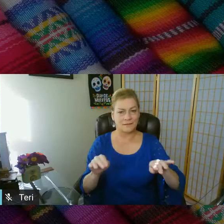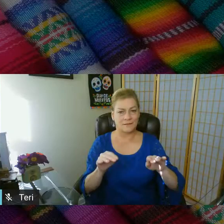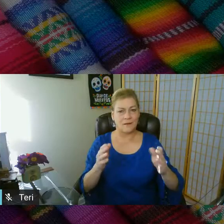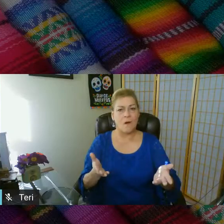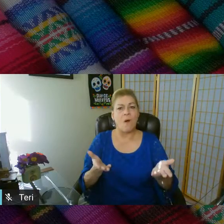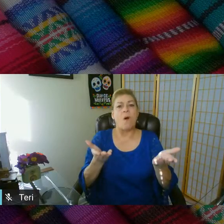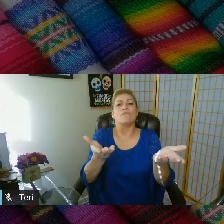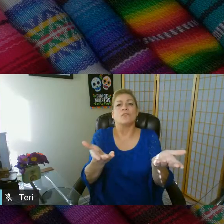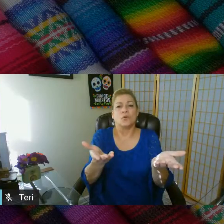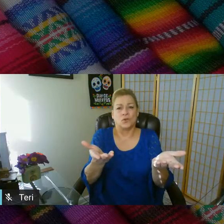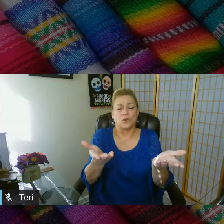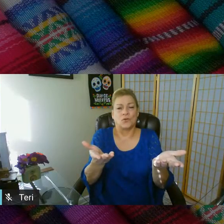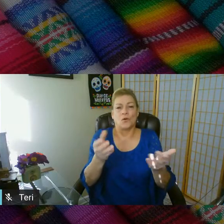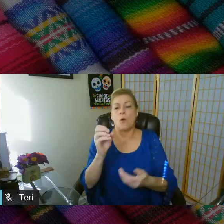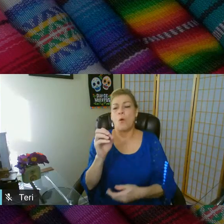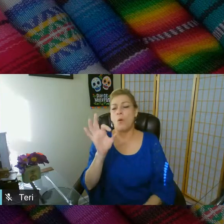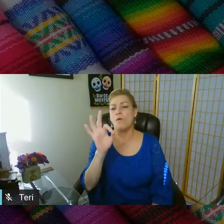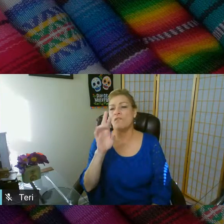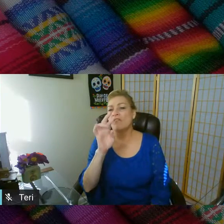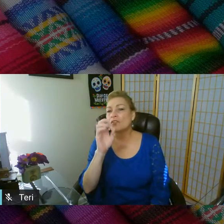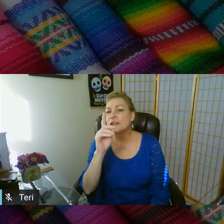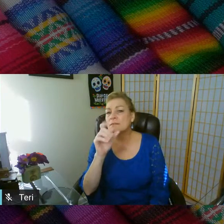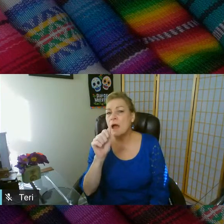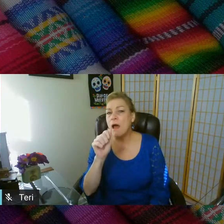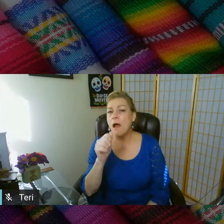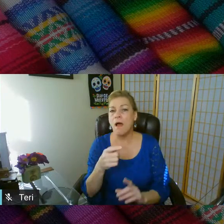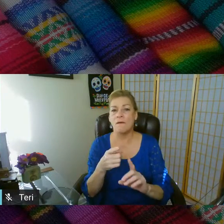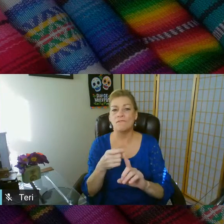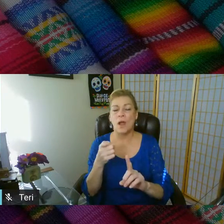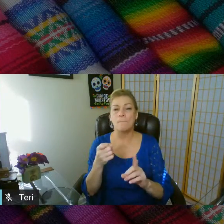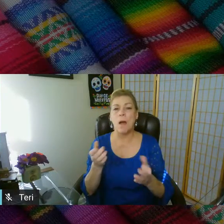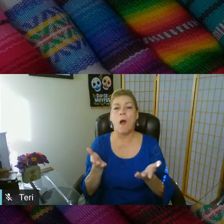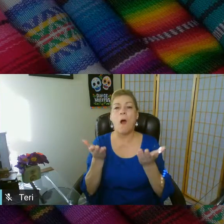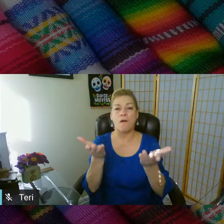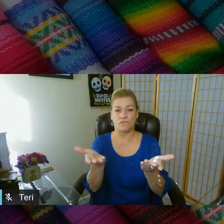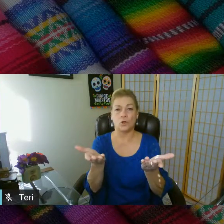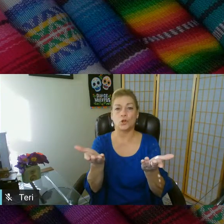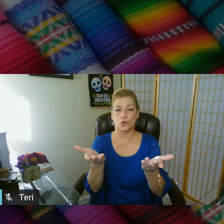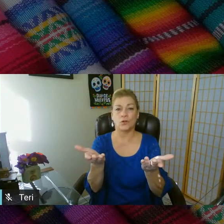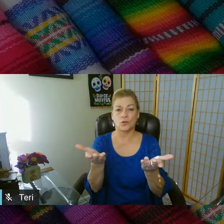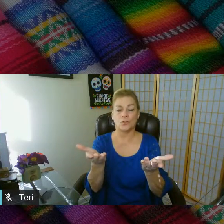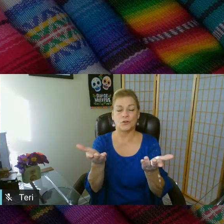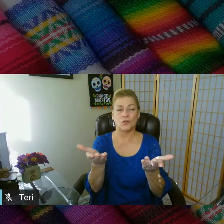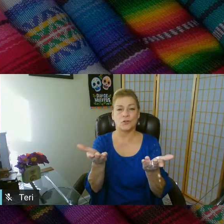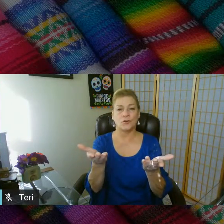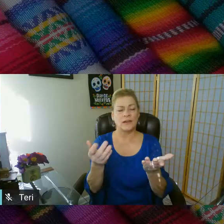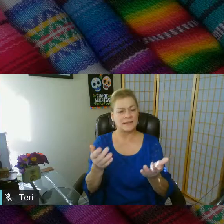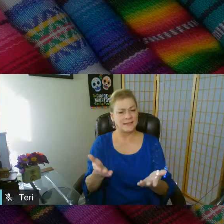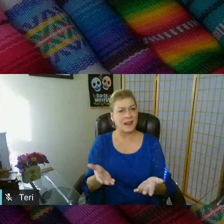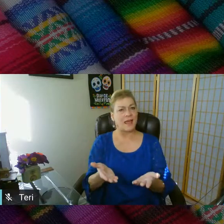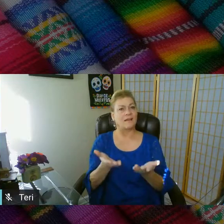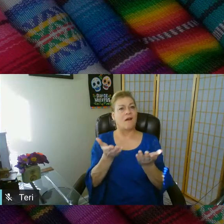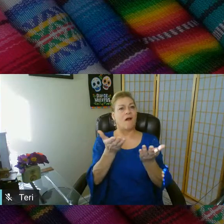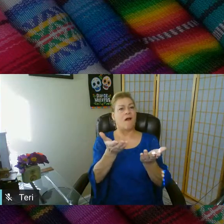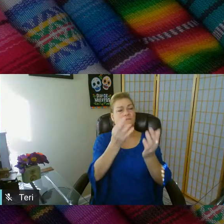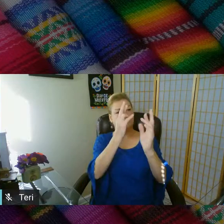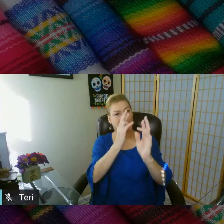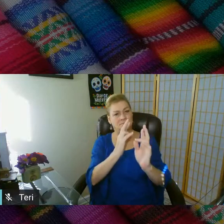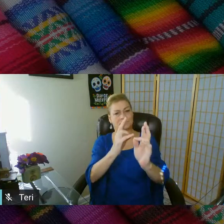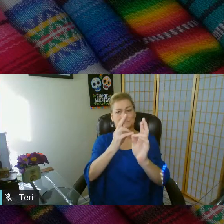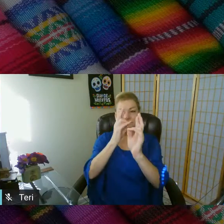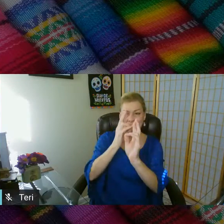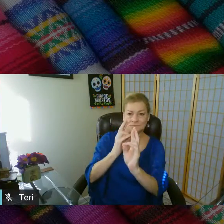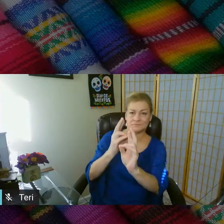offering, ofrenda, the Spanish word, comes from offering. It's an offering to our departed loved ones so that they